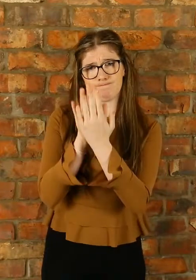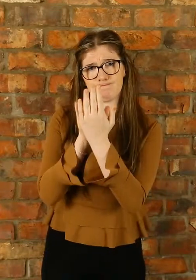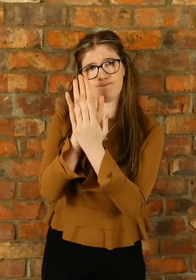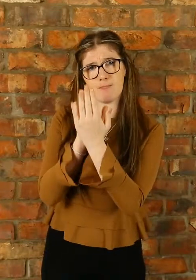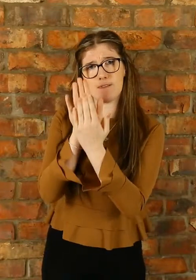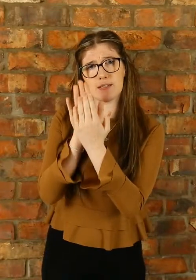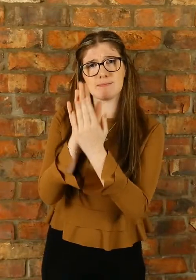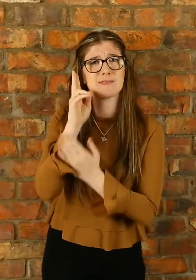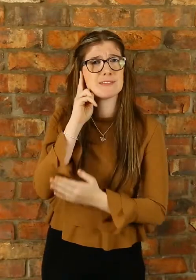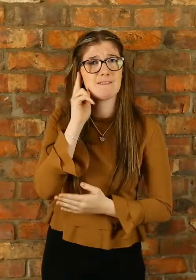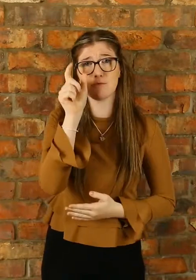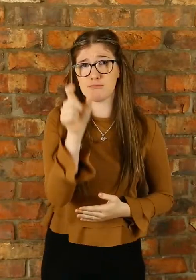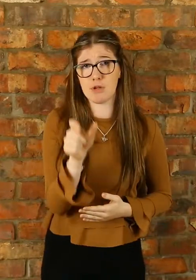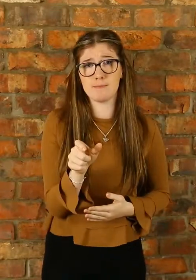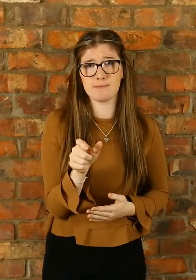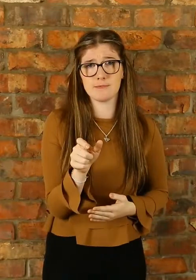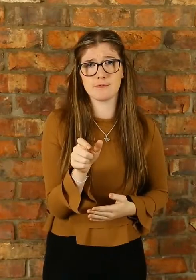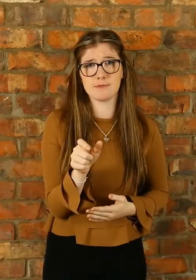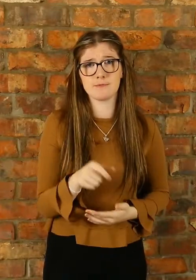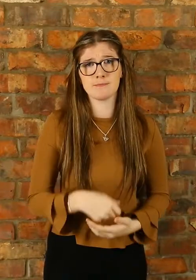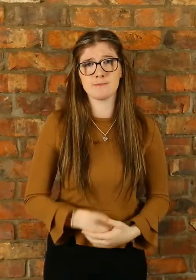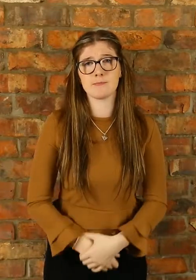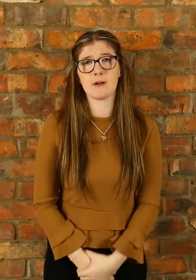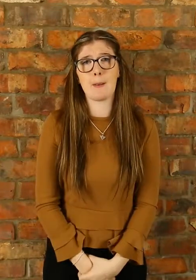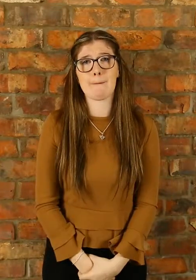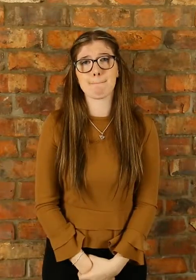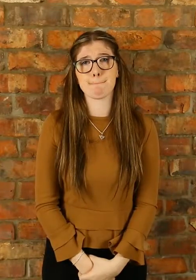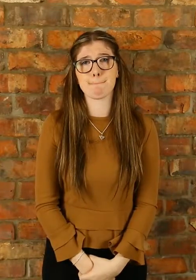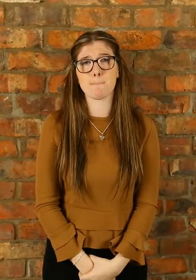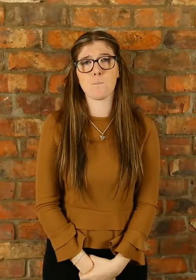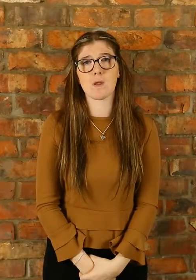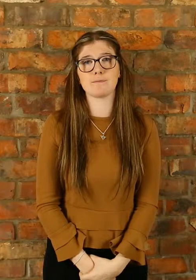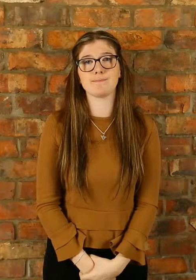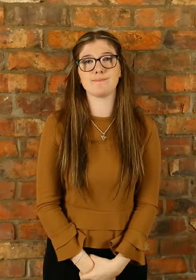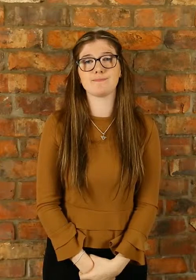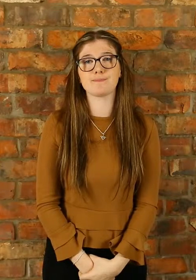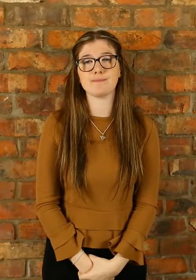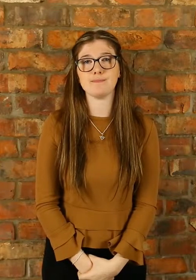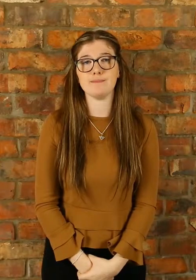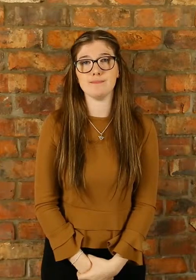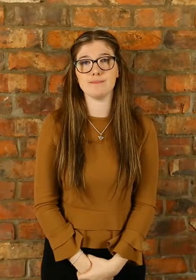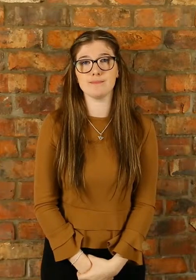You must ensure you're face to face with the deaf person and keeping eye contact.